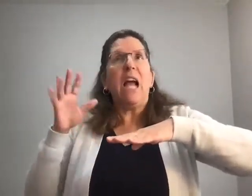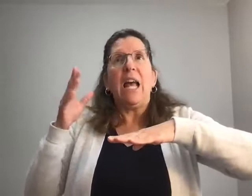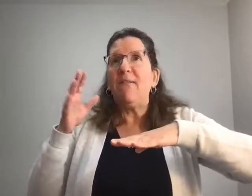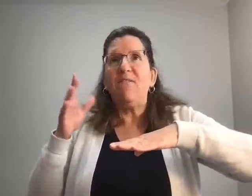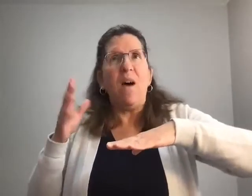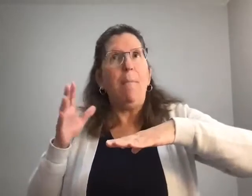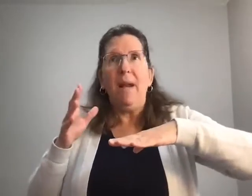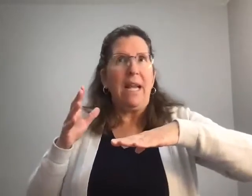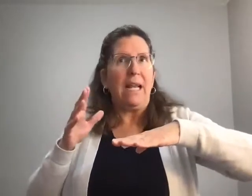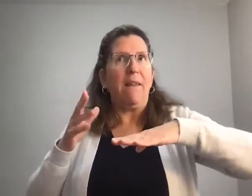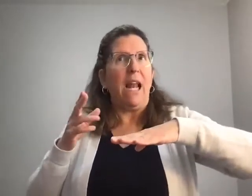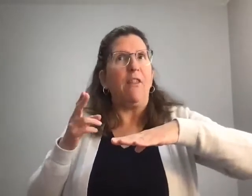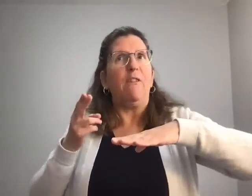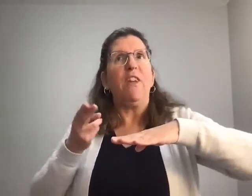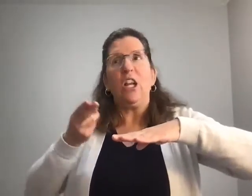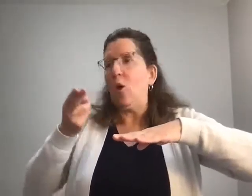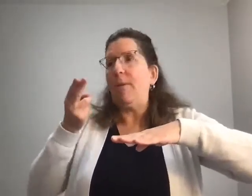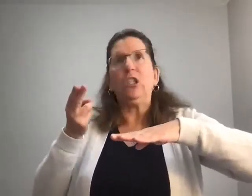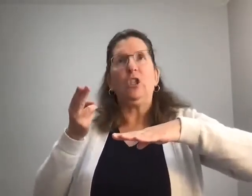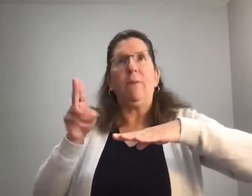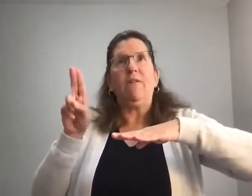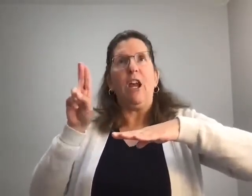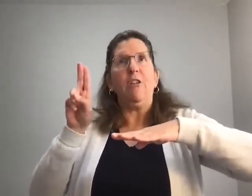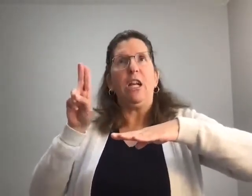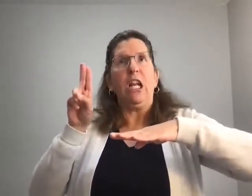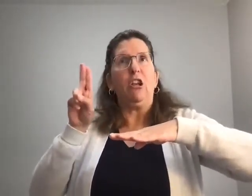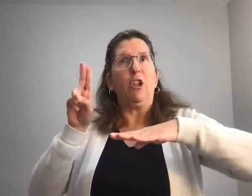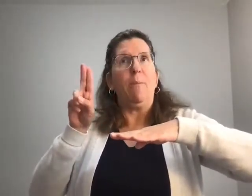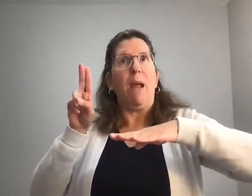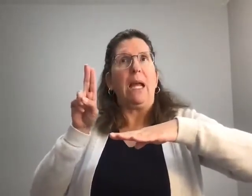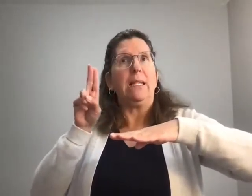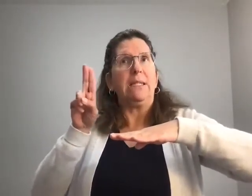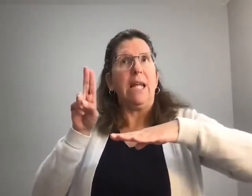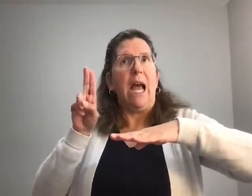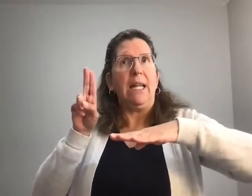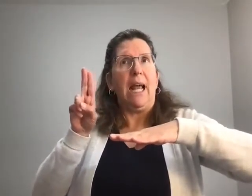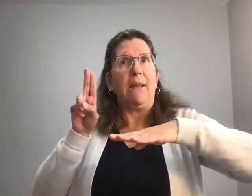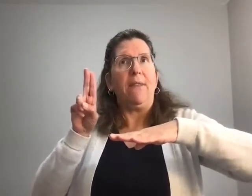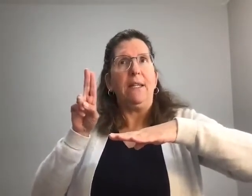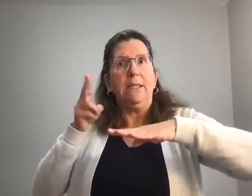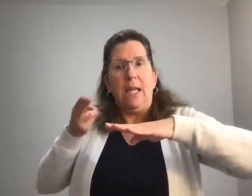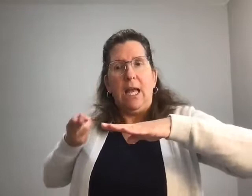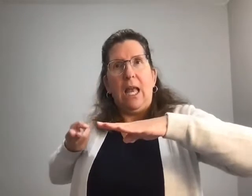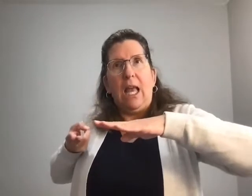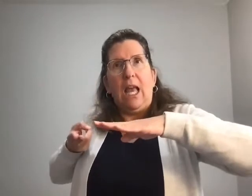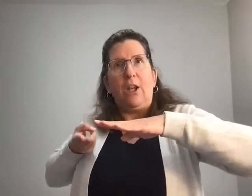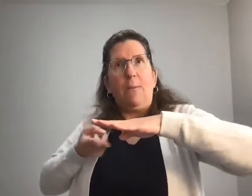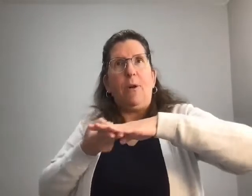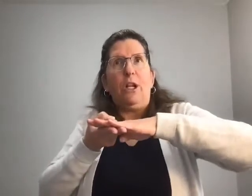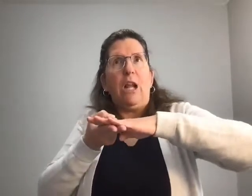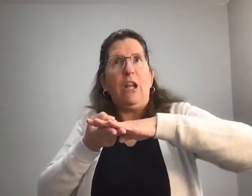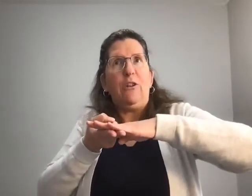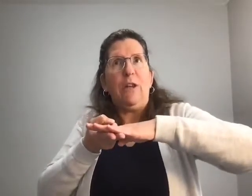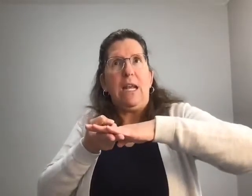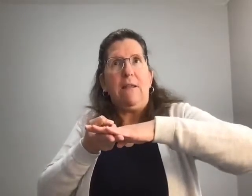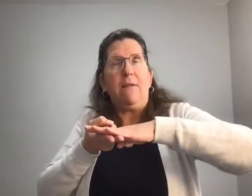of fumbling in that other video, but it should be very clear. You make the sign like this, and you put it underneath, and